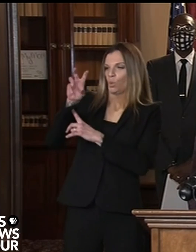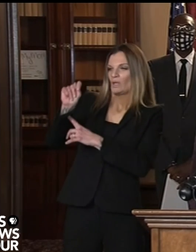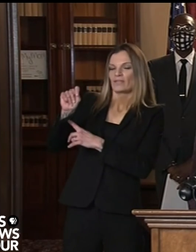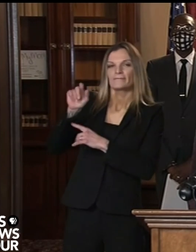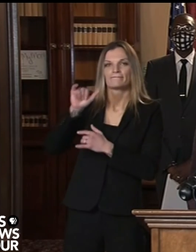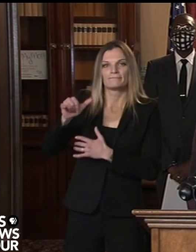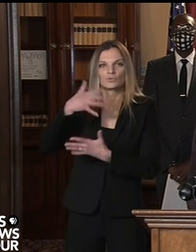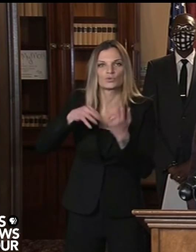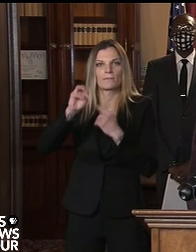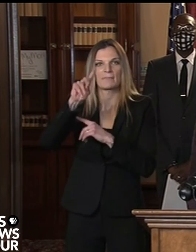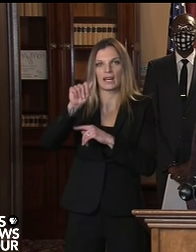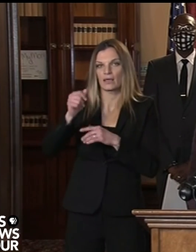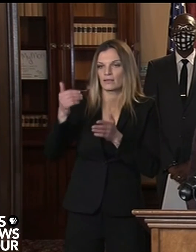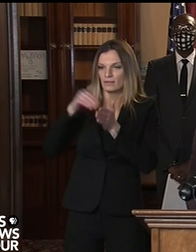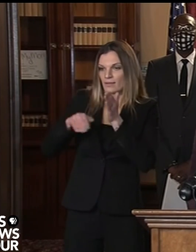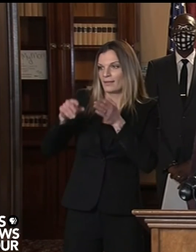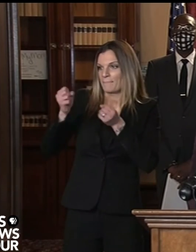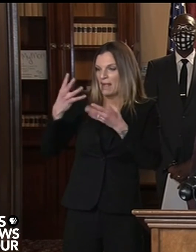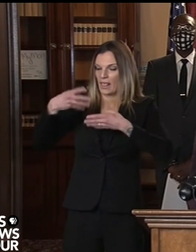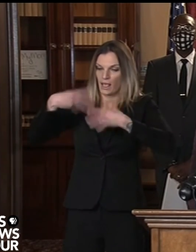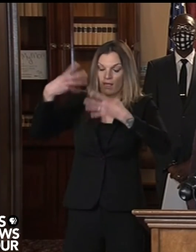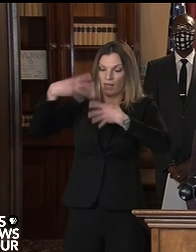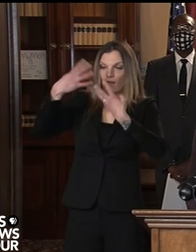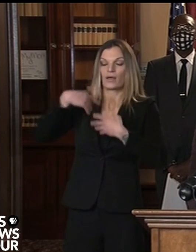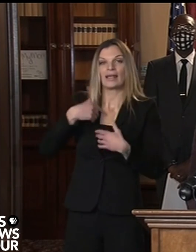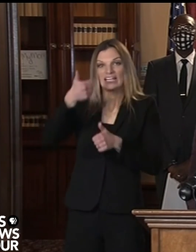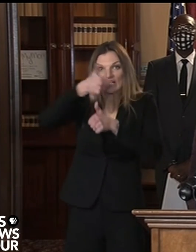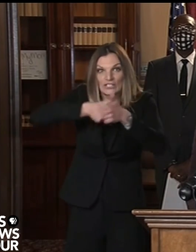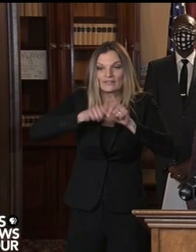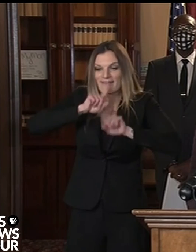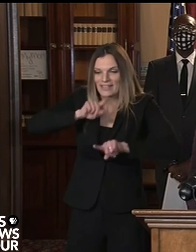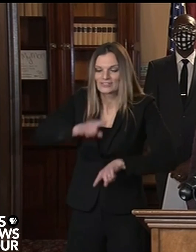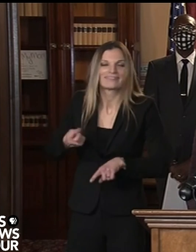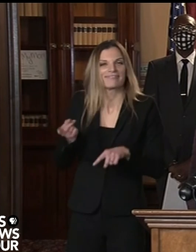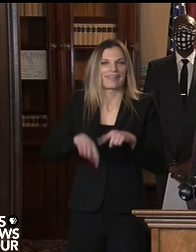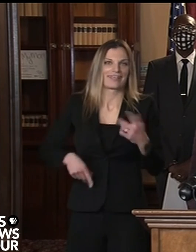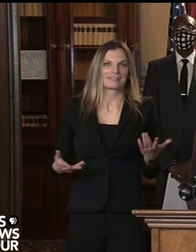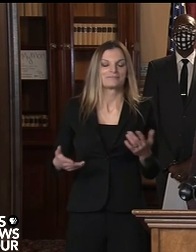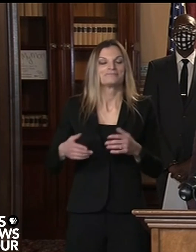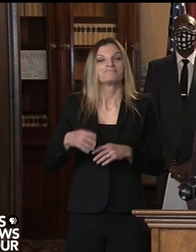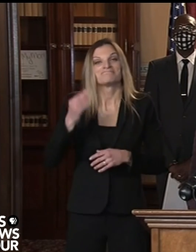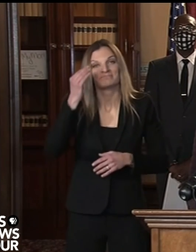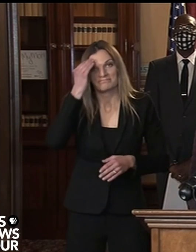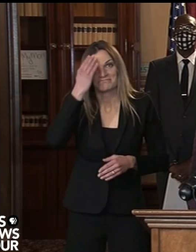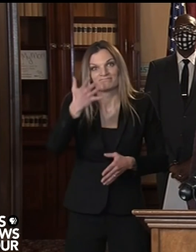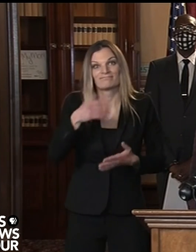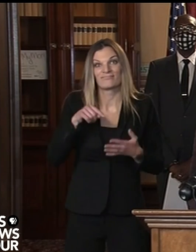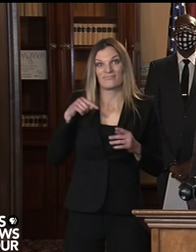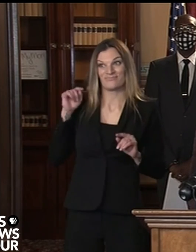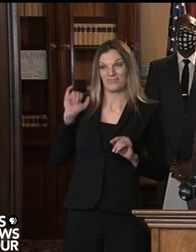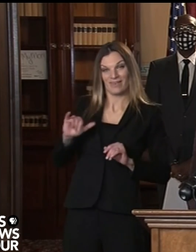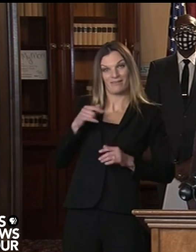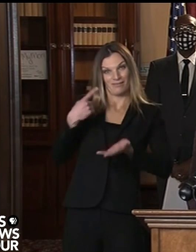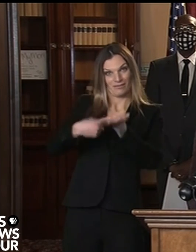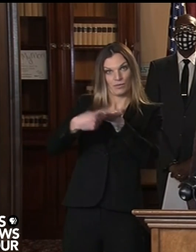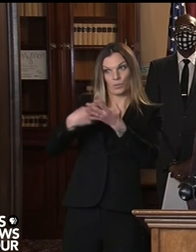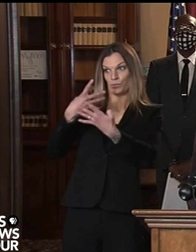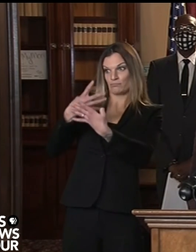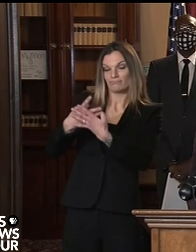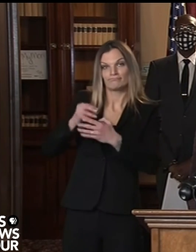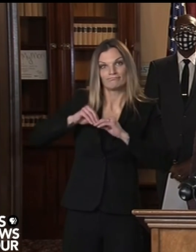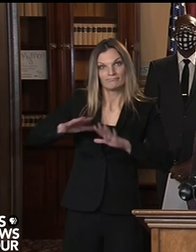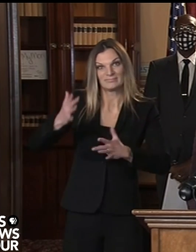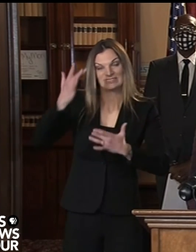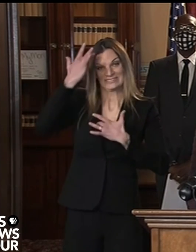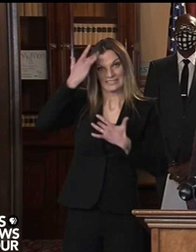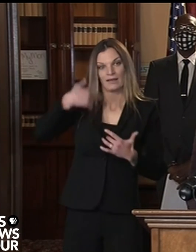press conference that never ended. But I will acknowledge that this is a concern that we share as an administration, and I know that families